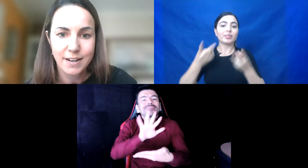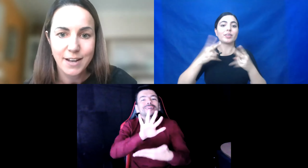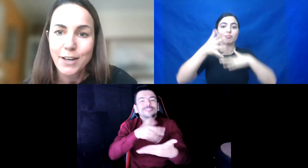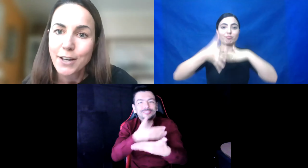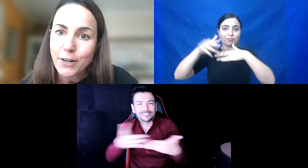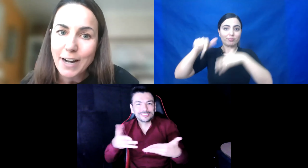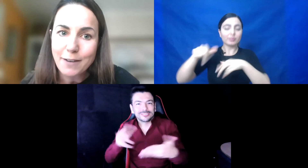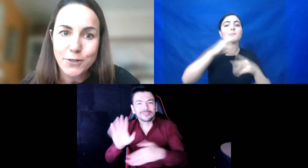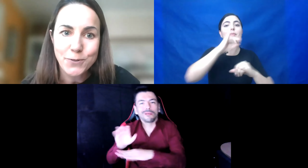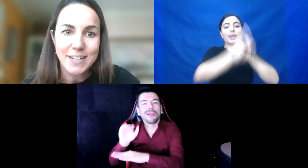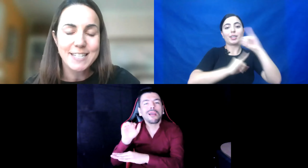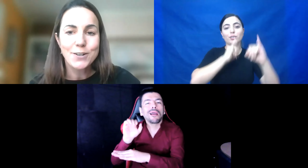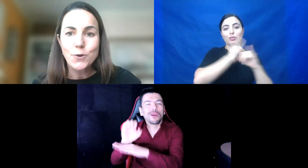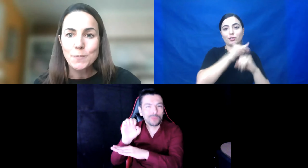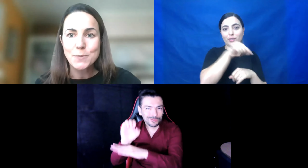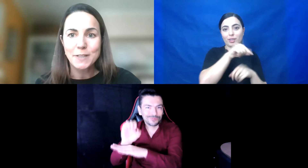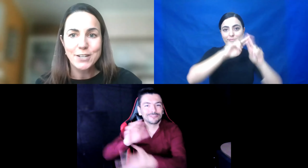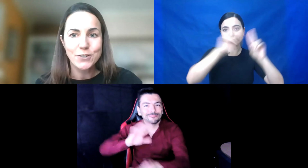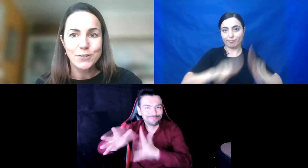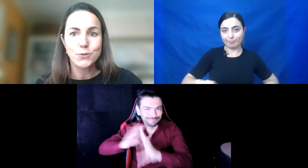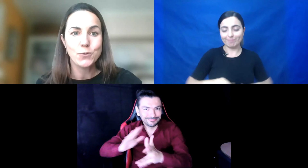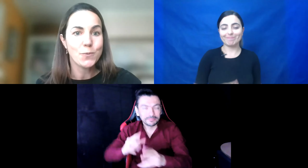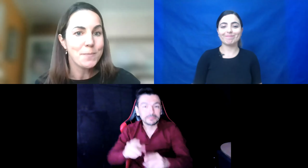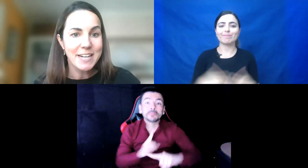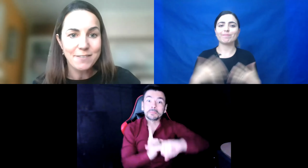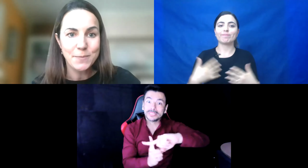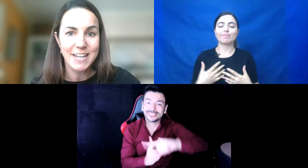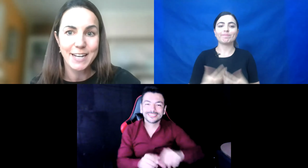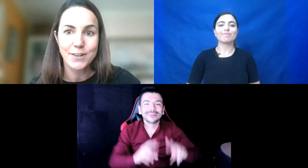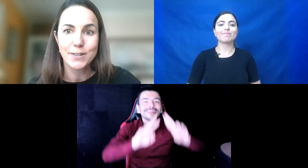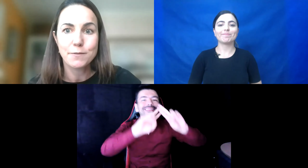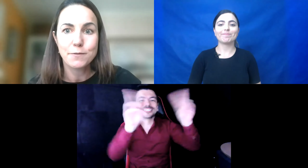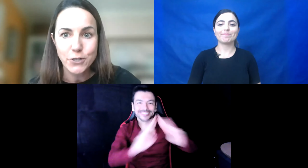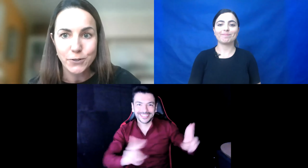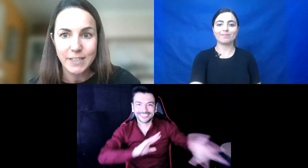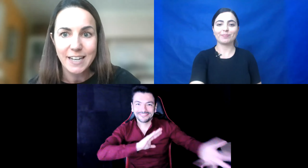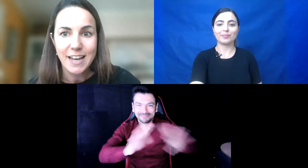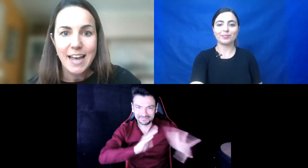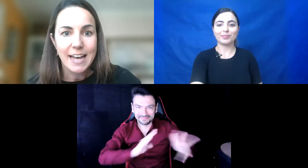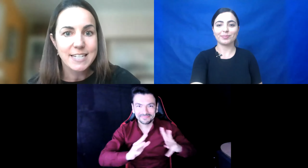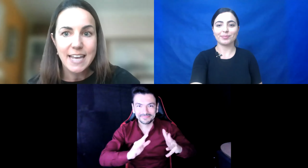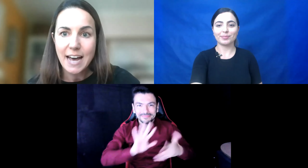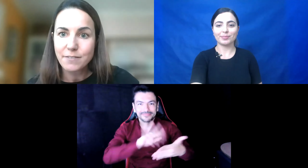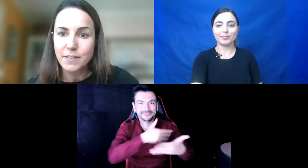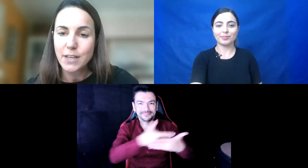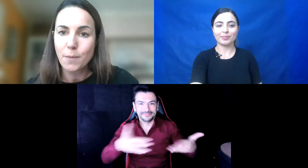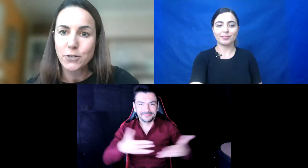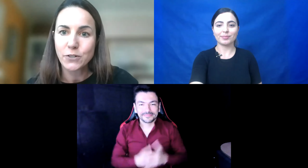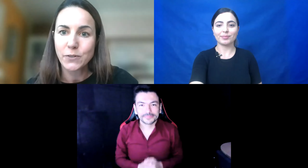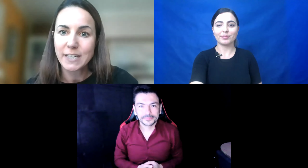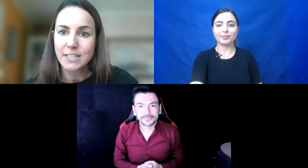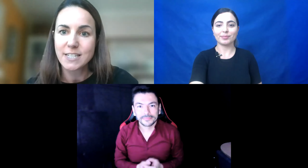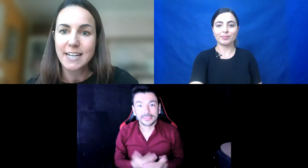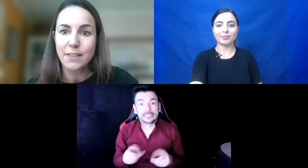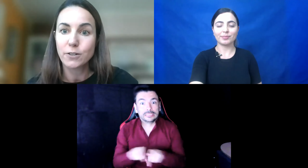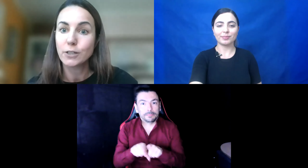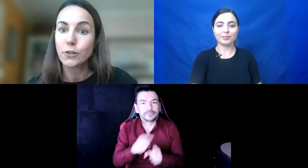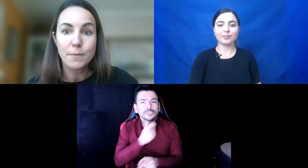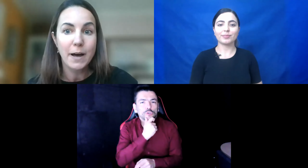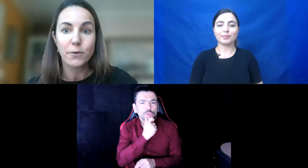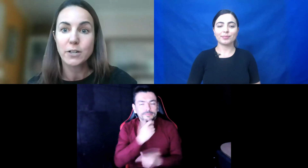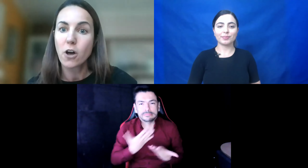from Ecuador as well as international sign language. Virtually, and to have the opportunity to